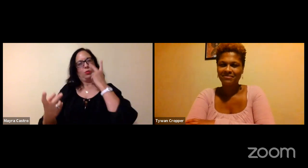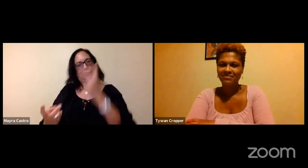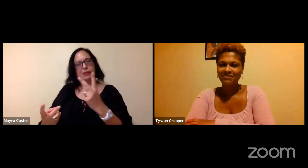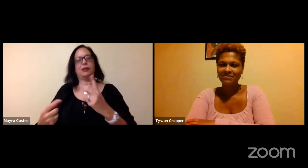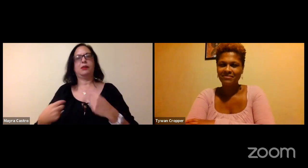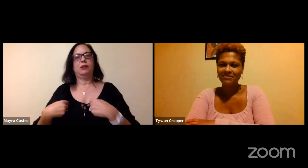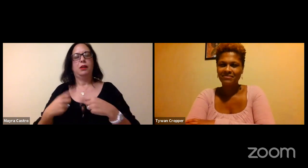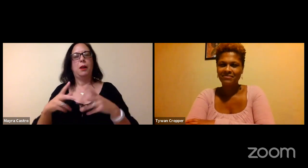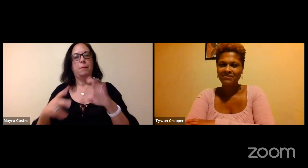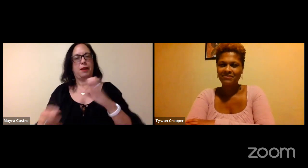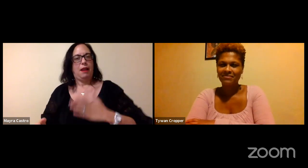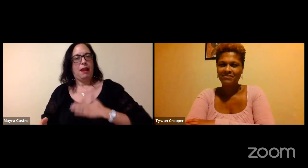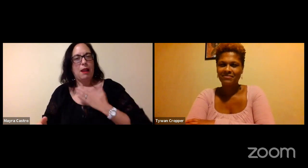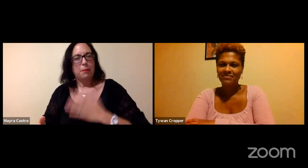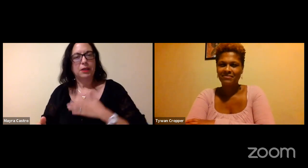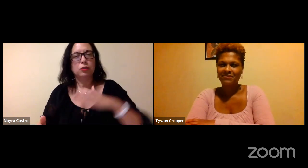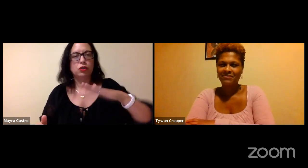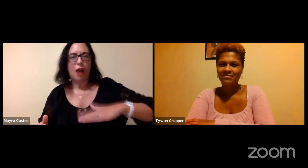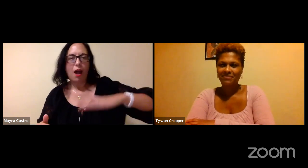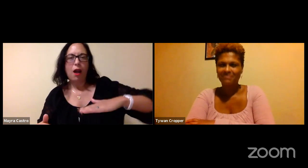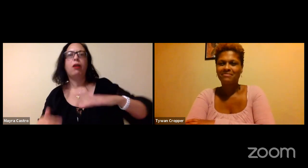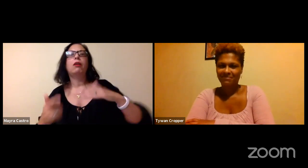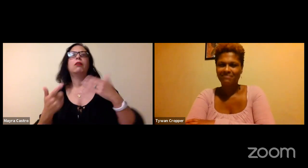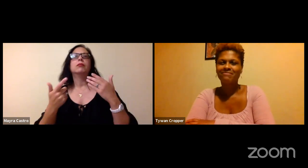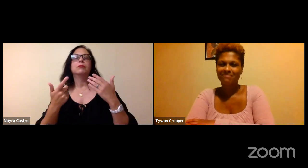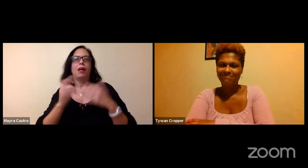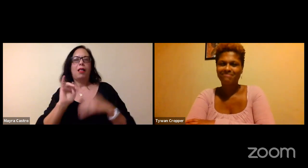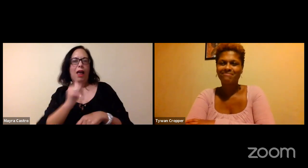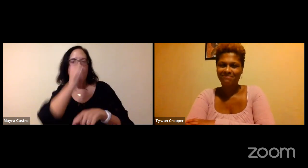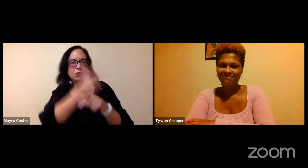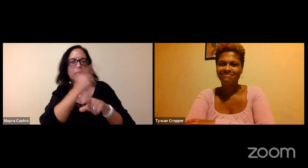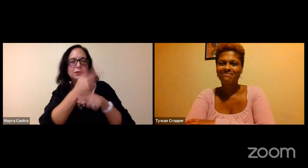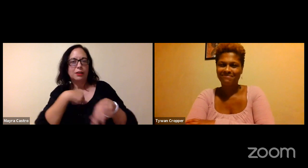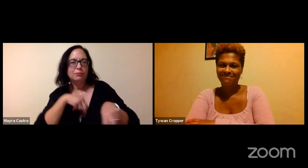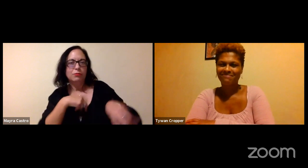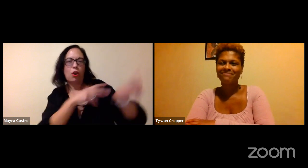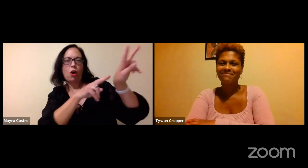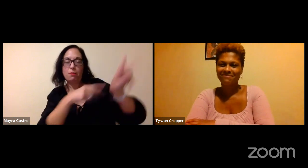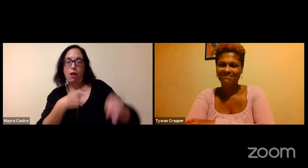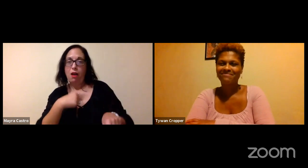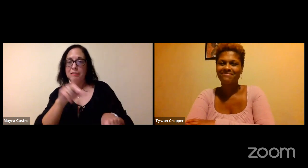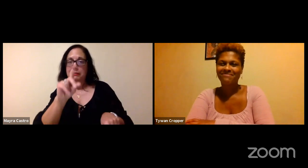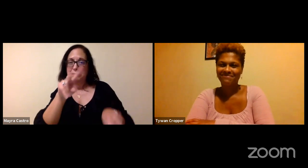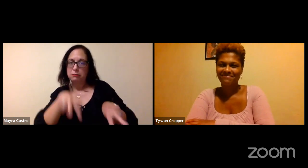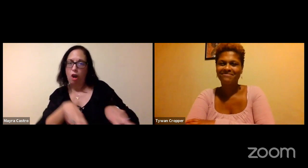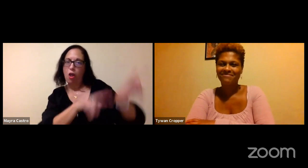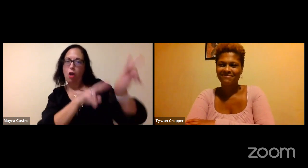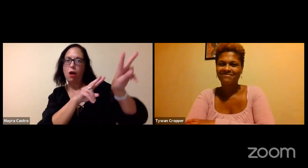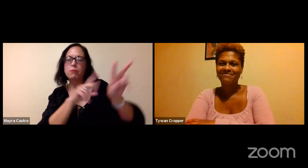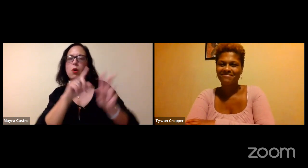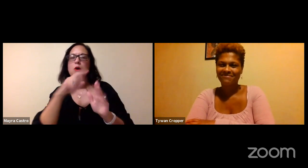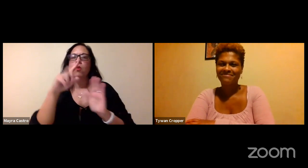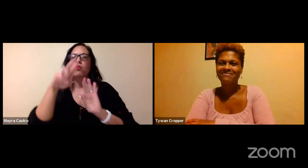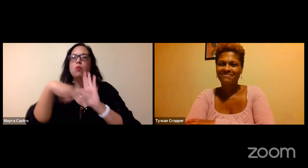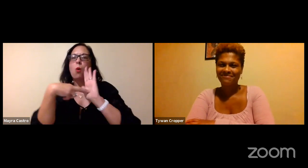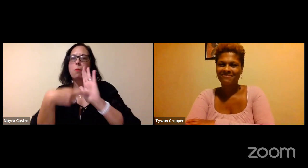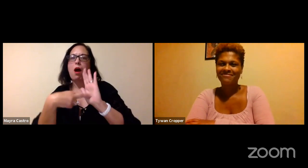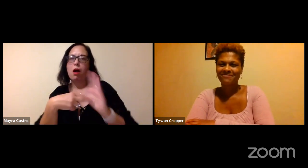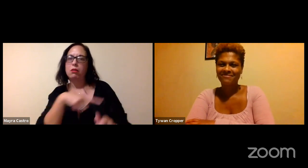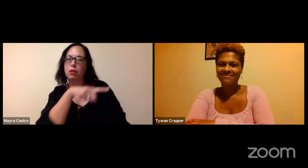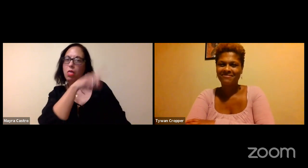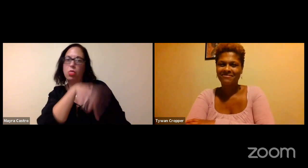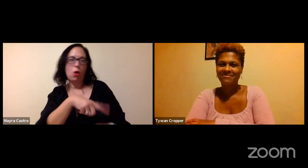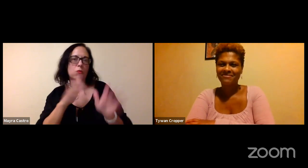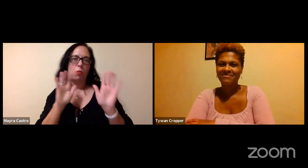on a search to find a school that I would be happier as a child in. Because I really looked up